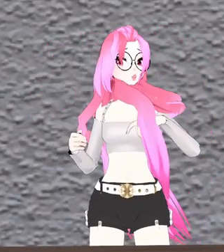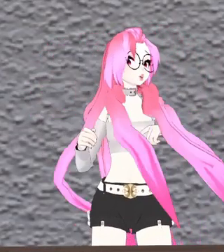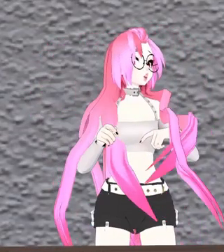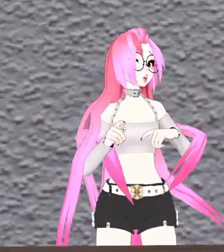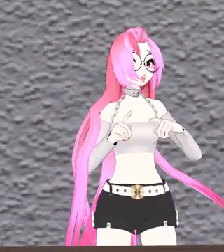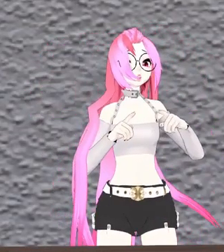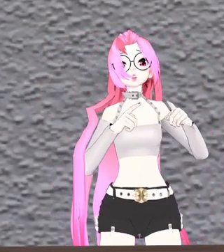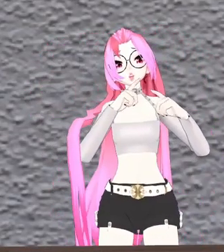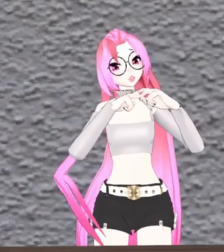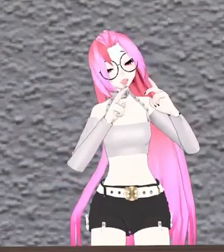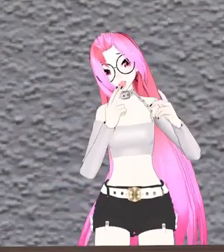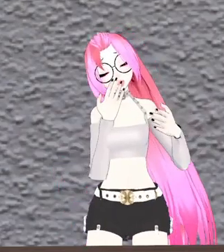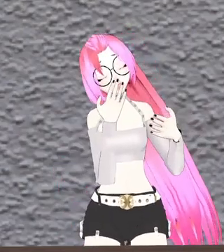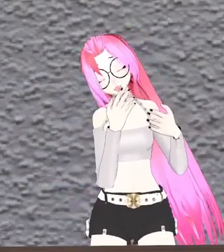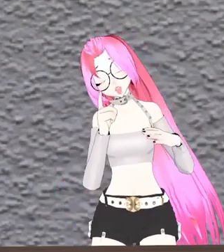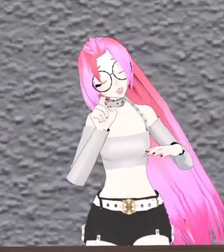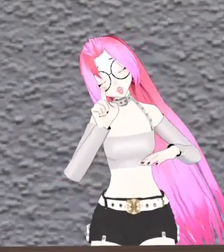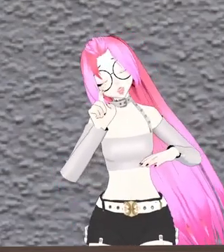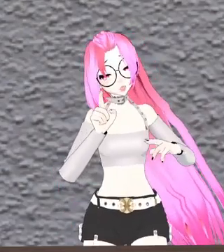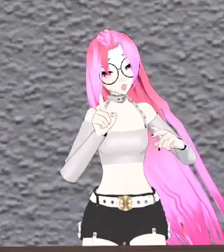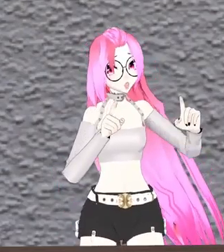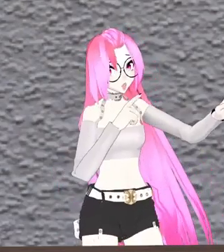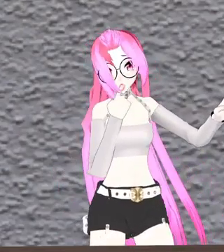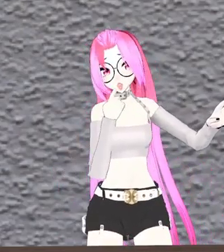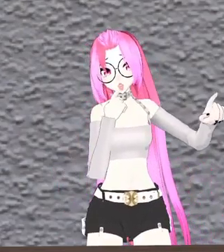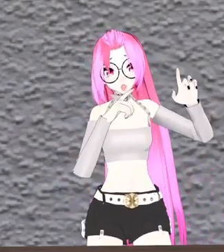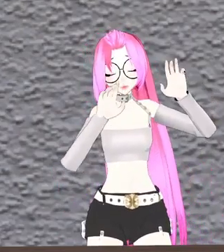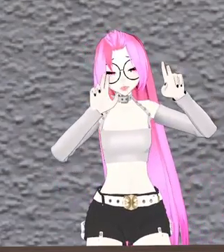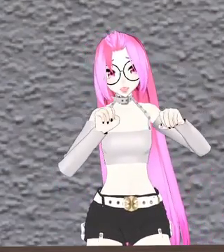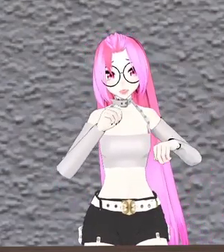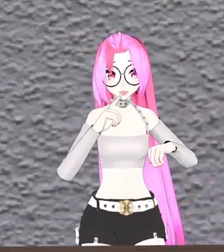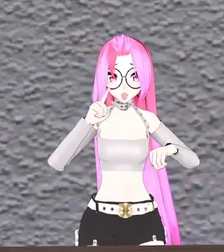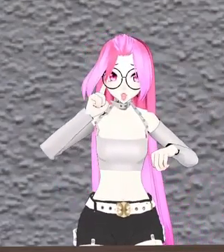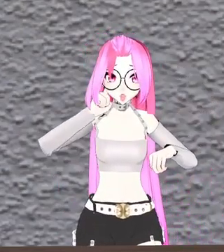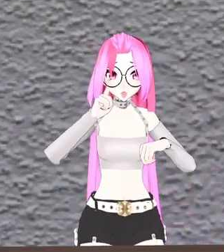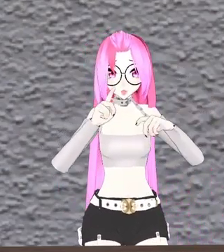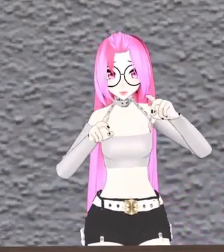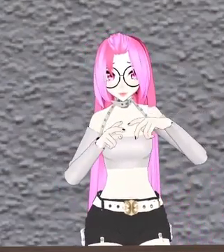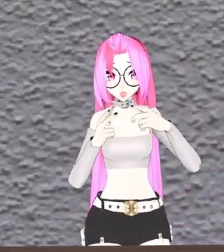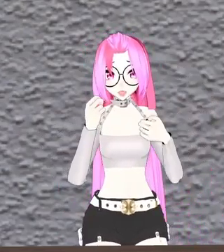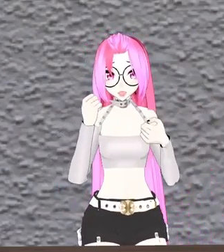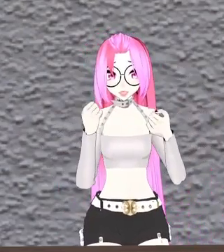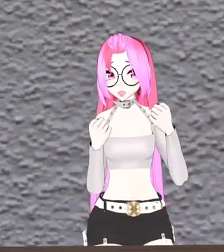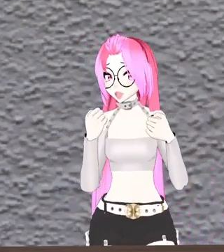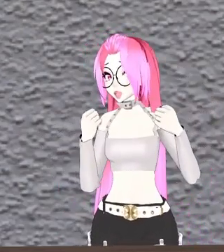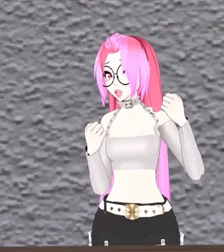They had a very good question. They said, "Can deaf people